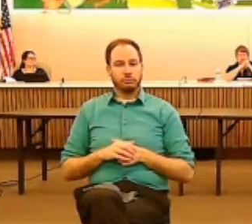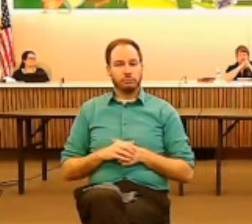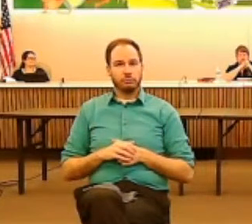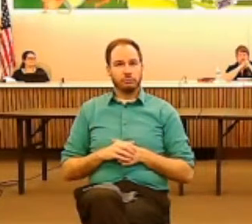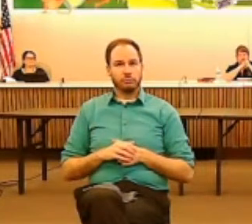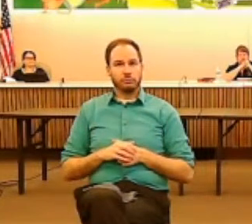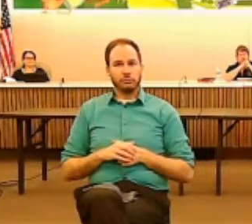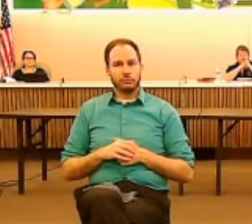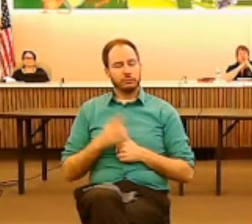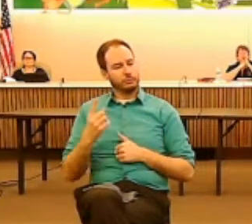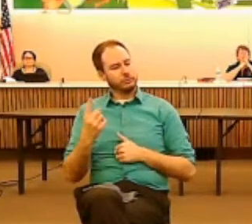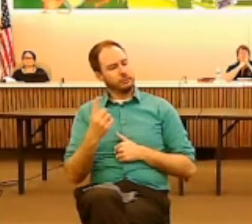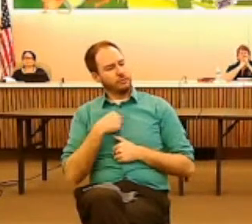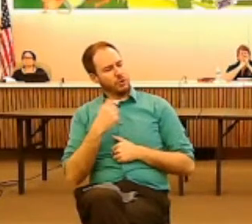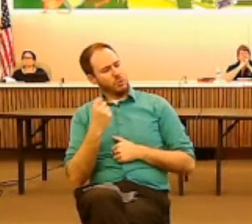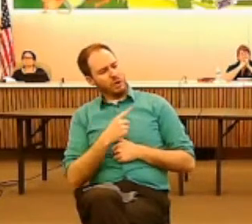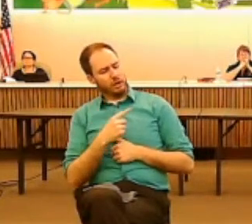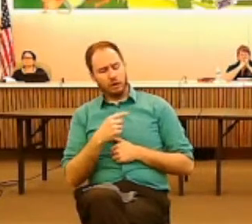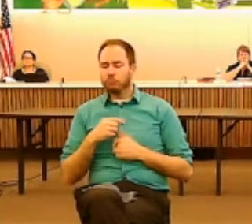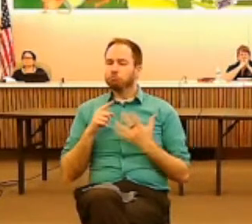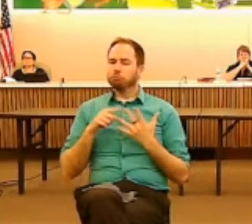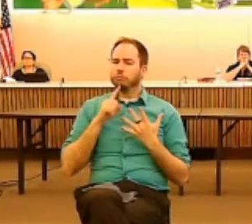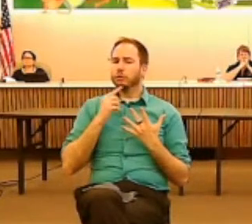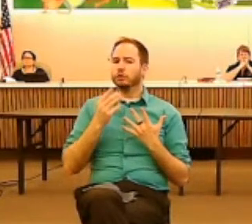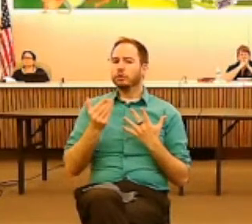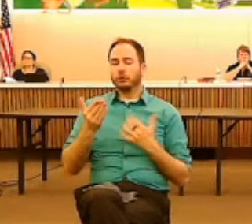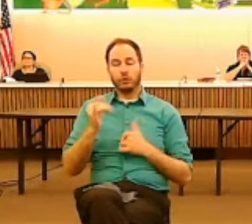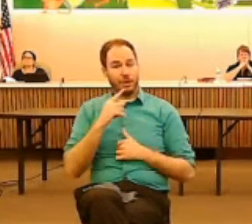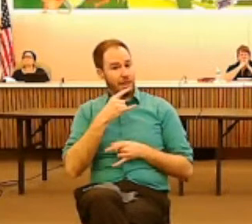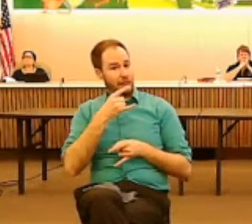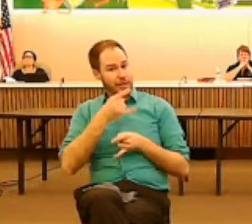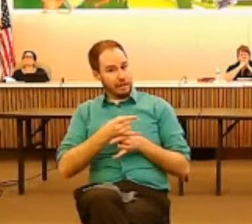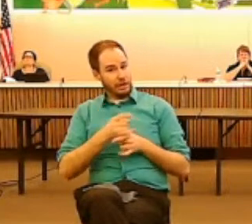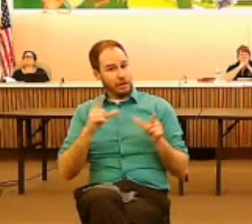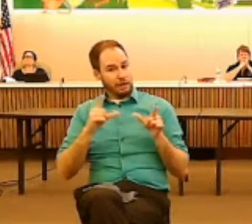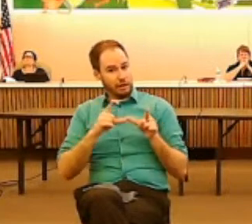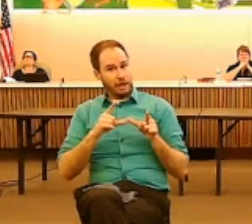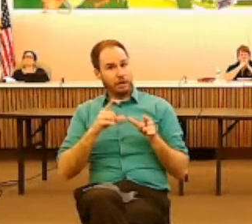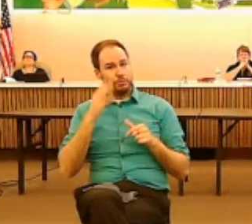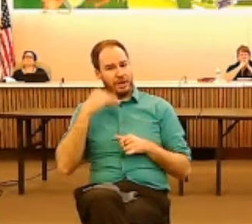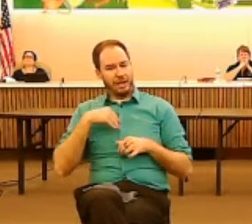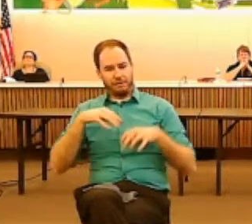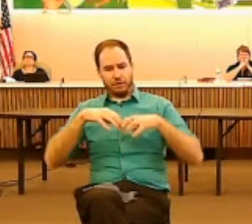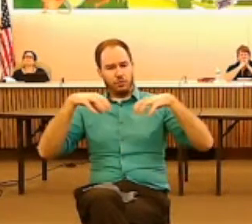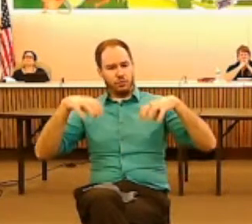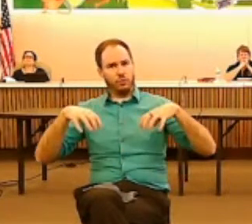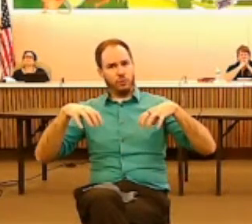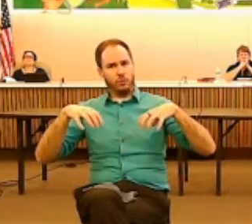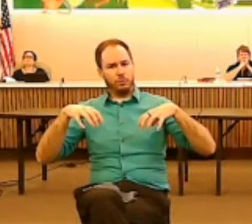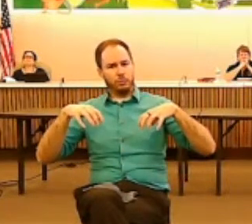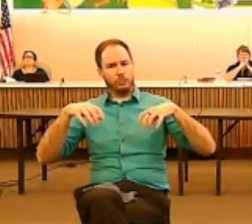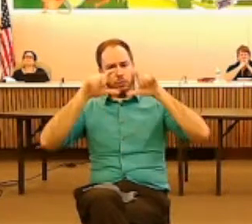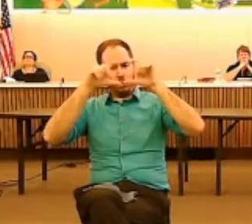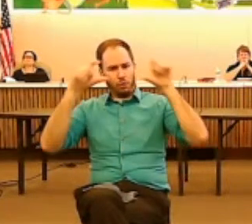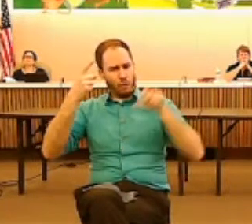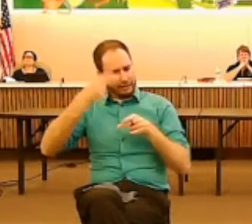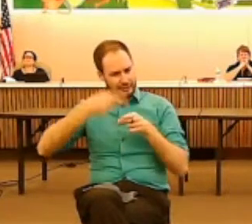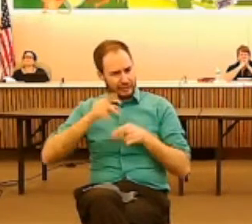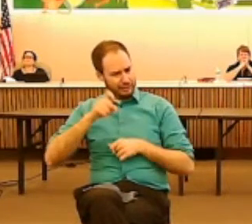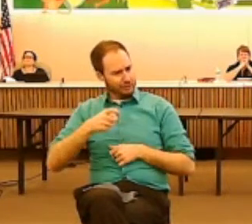I should just have one more question as Yep. well. So the liquor license, since they have two portions, but under the same name, do you need